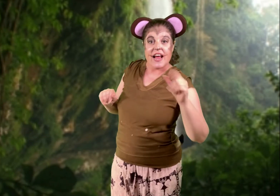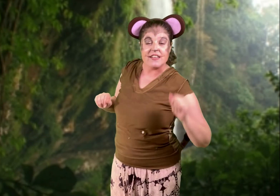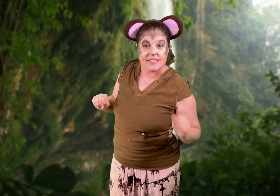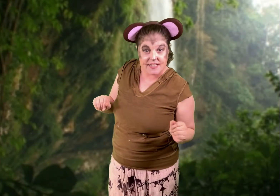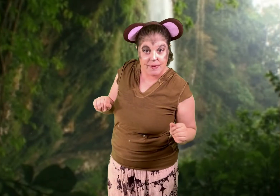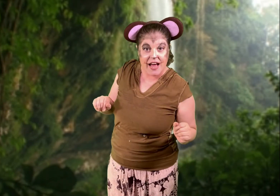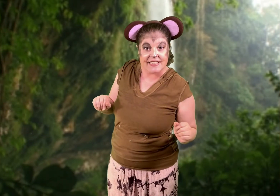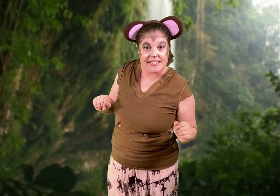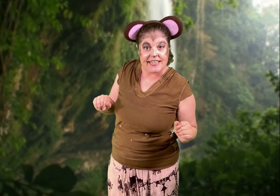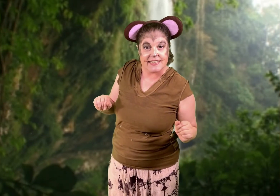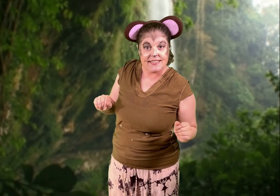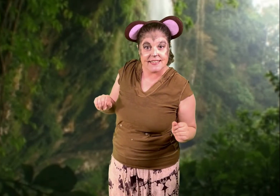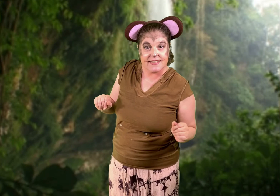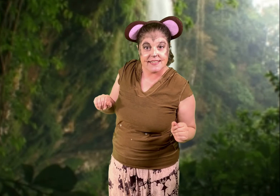else does a plant need?